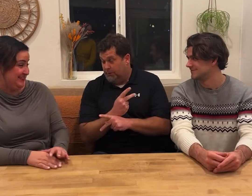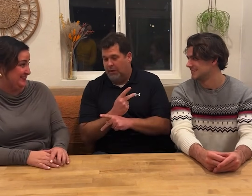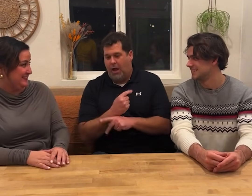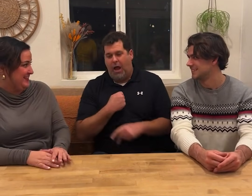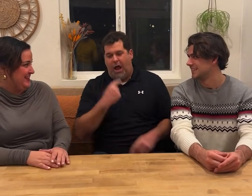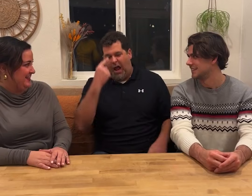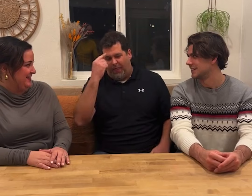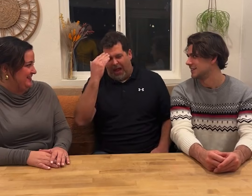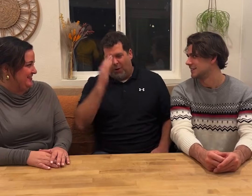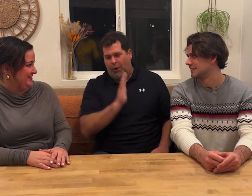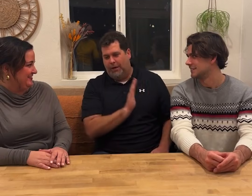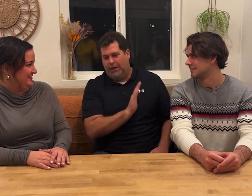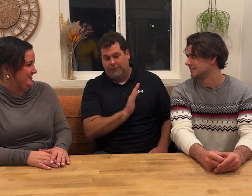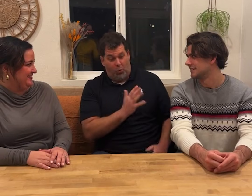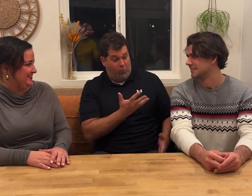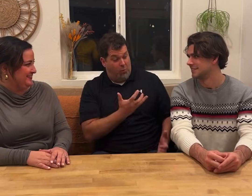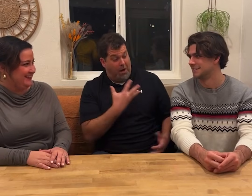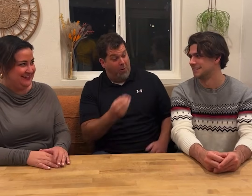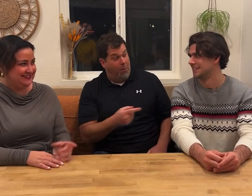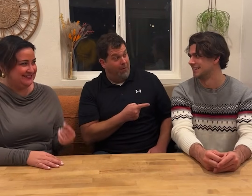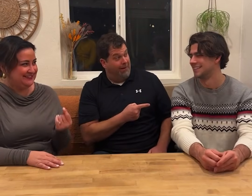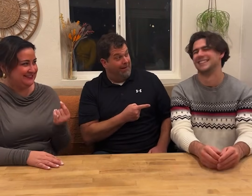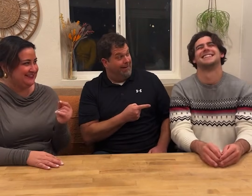Now, worst, I think I know, Corey, you want to go?